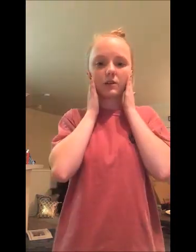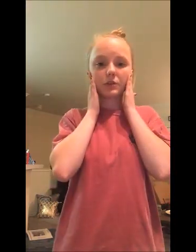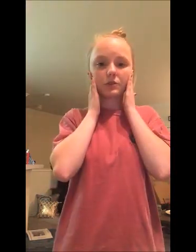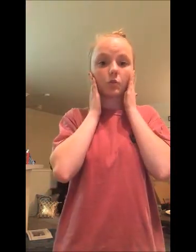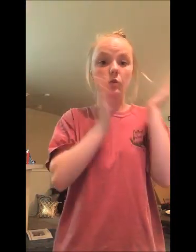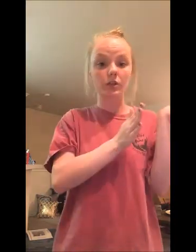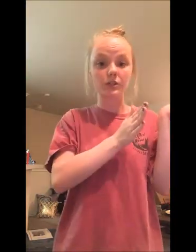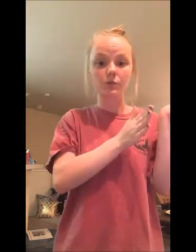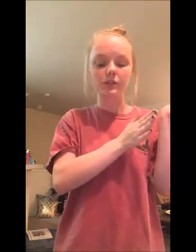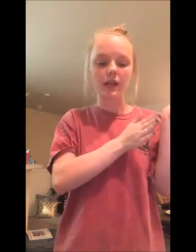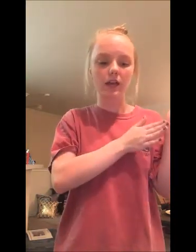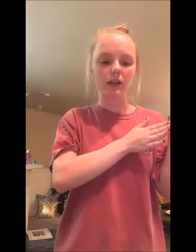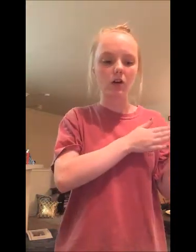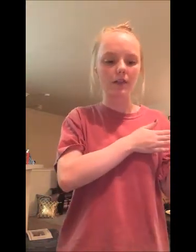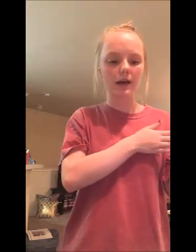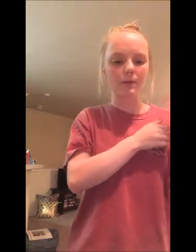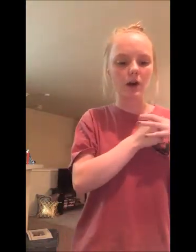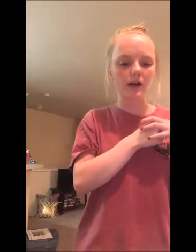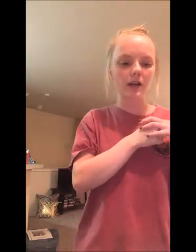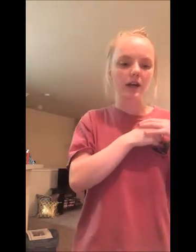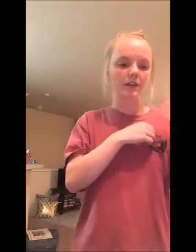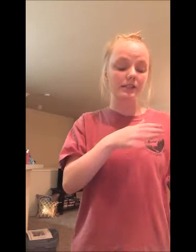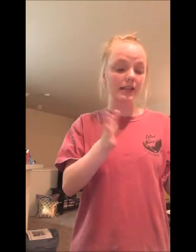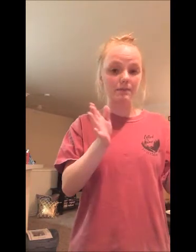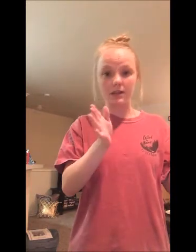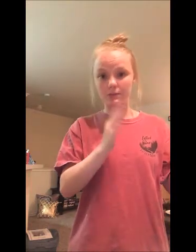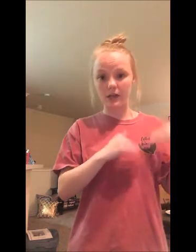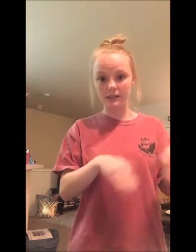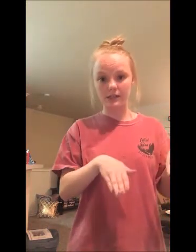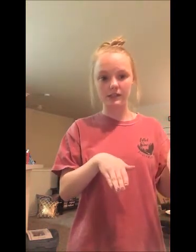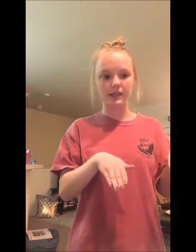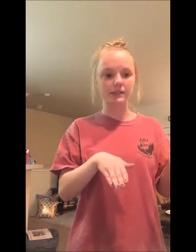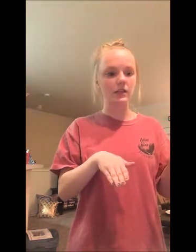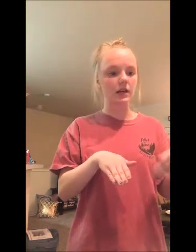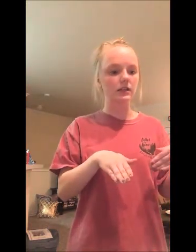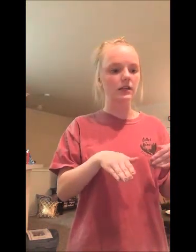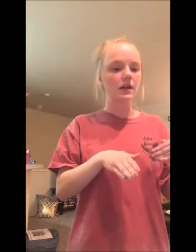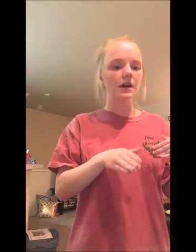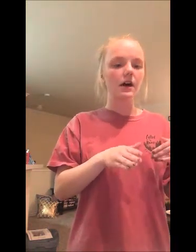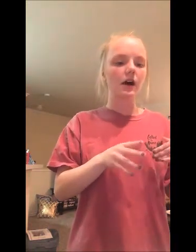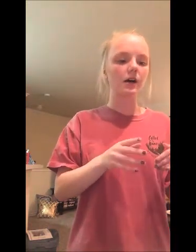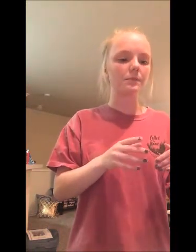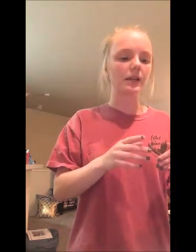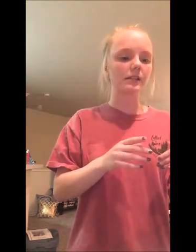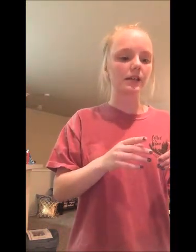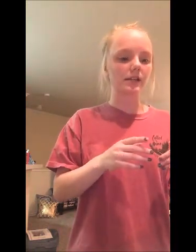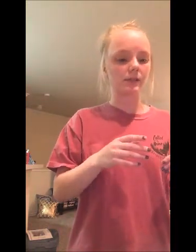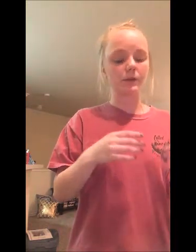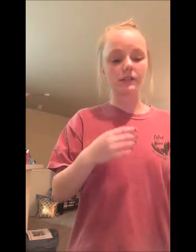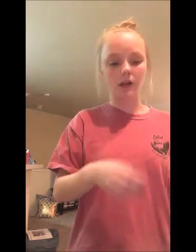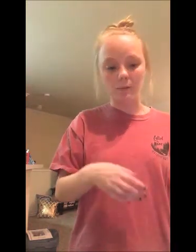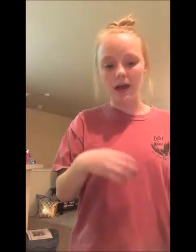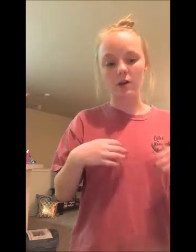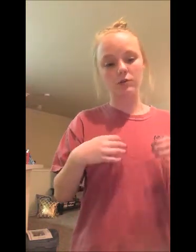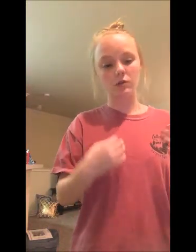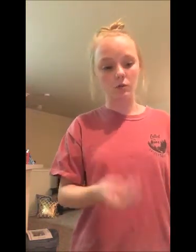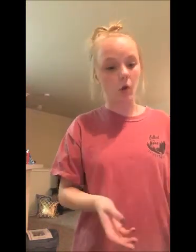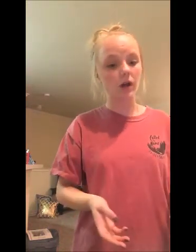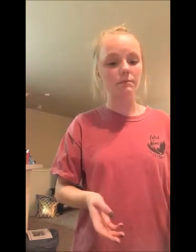what the words were saying on that part. And the same thing applies to this next line. And it says, but somehow you want